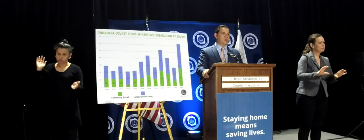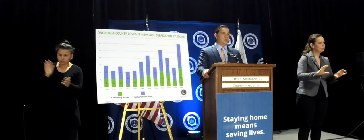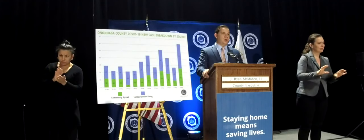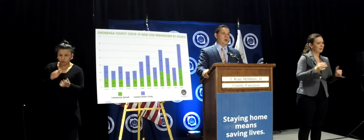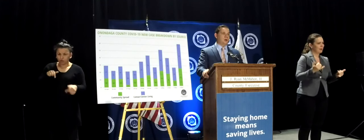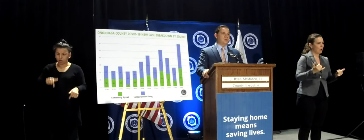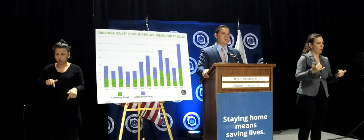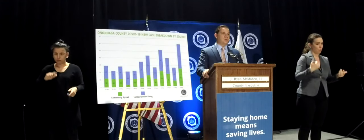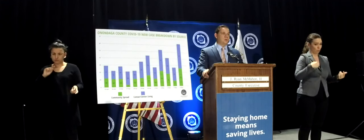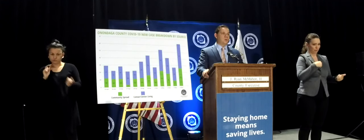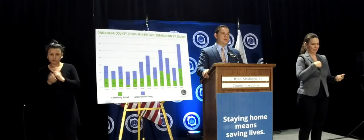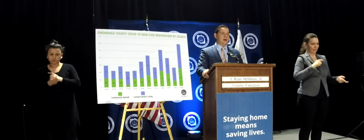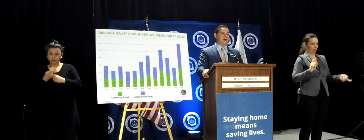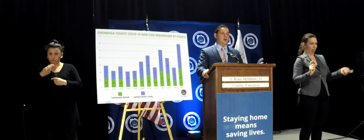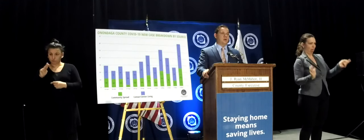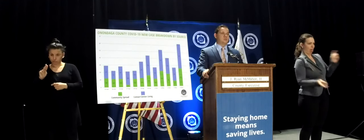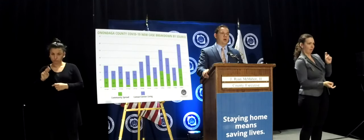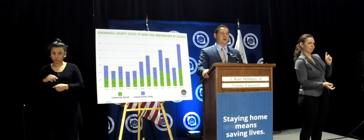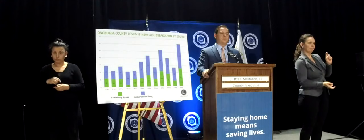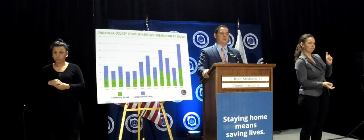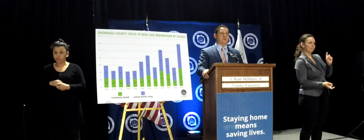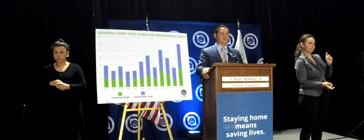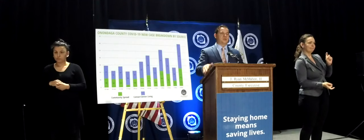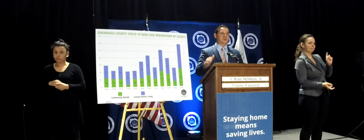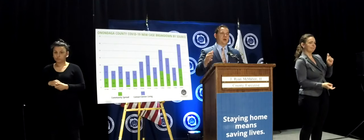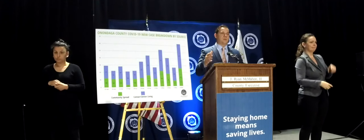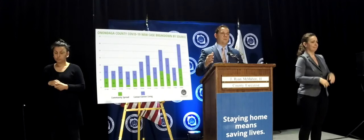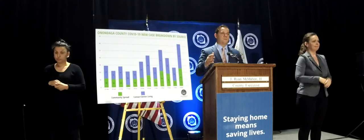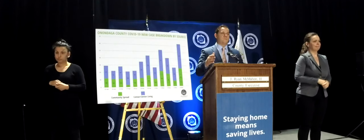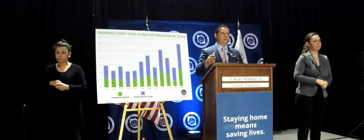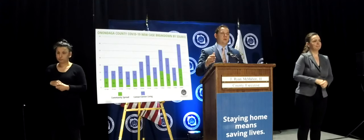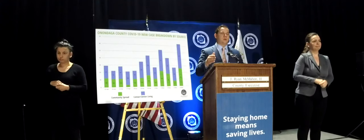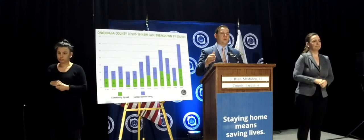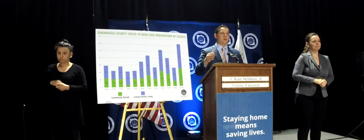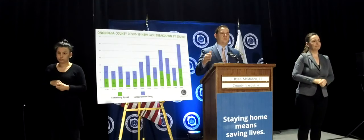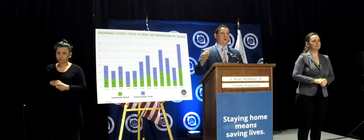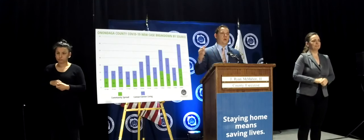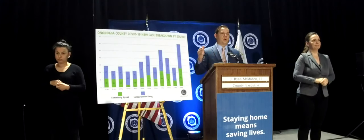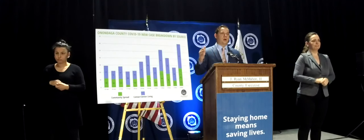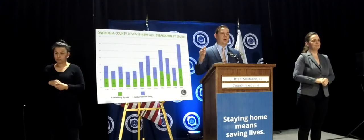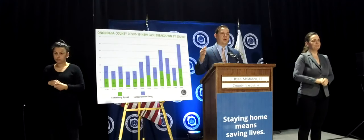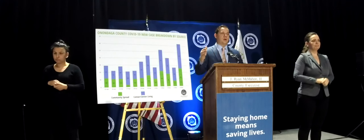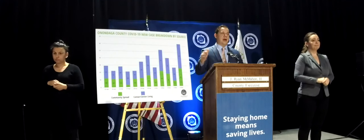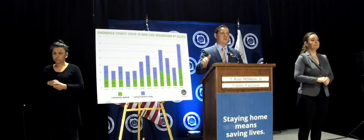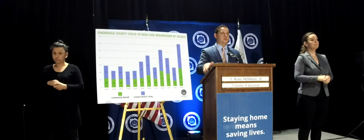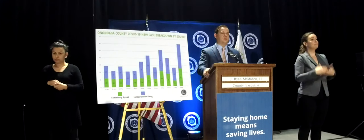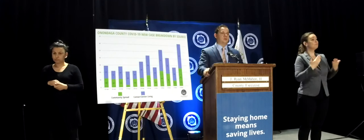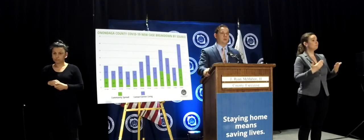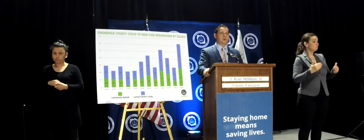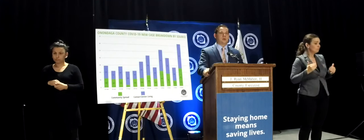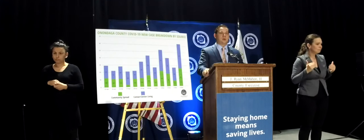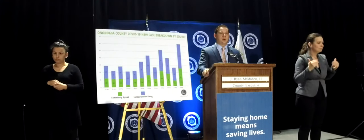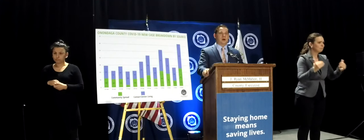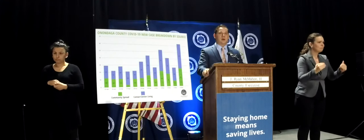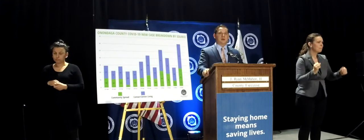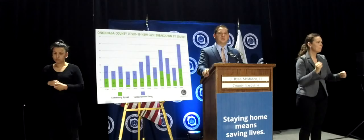So we now, as part of restart and going forward, are going to have to